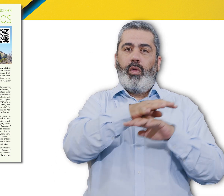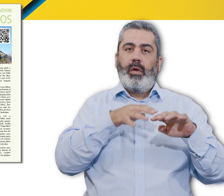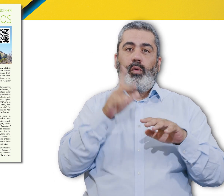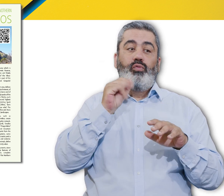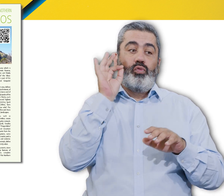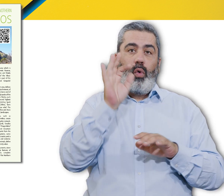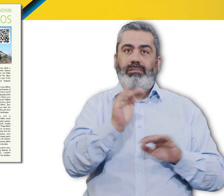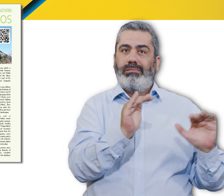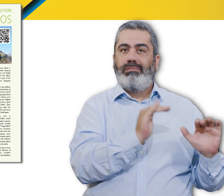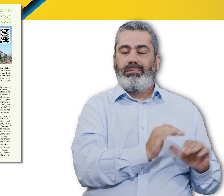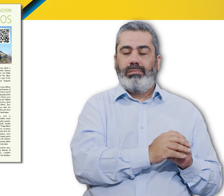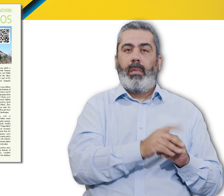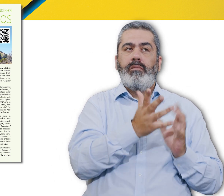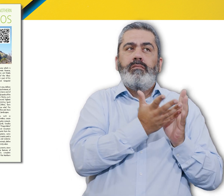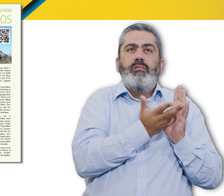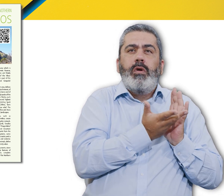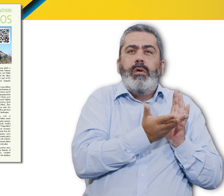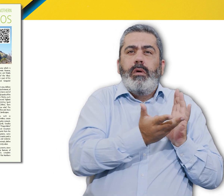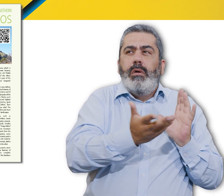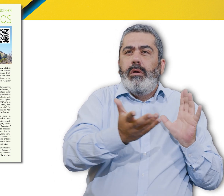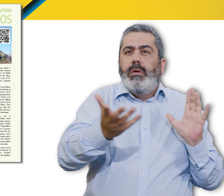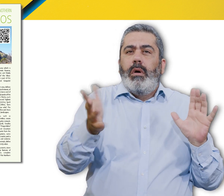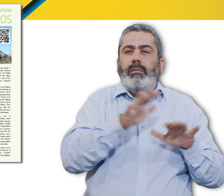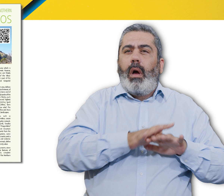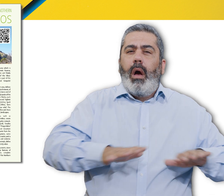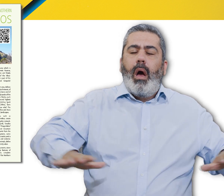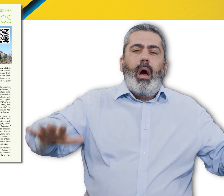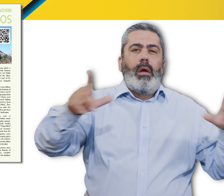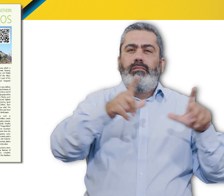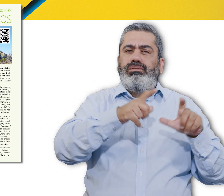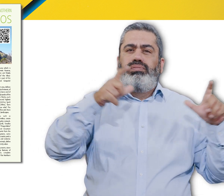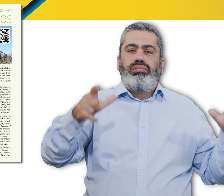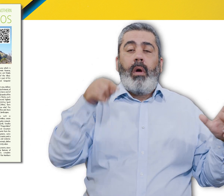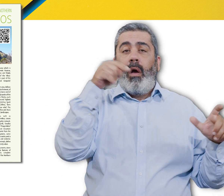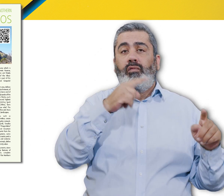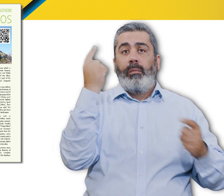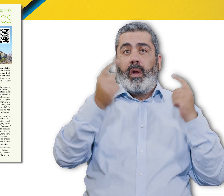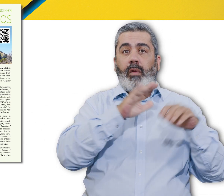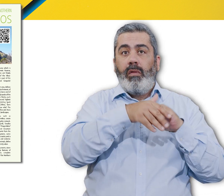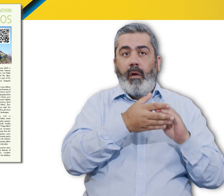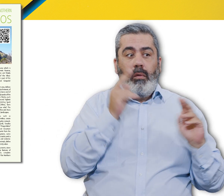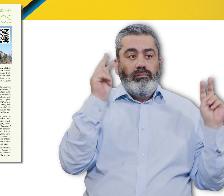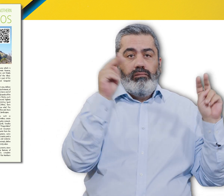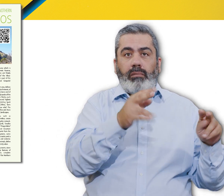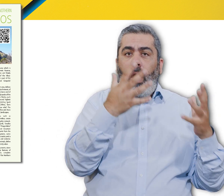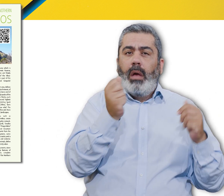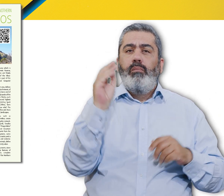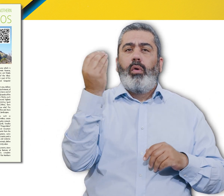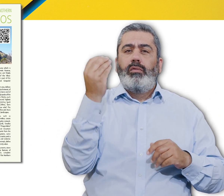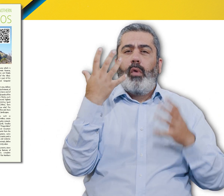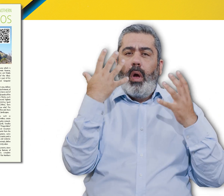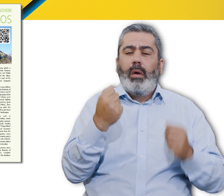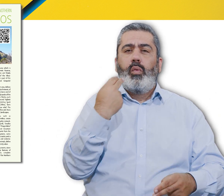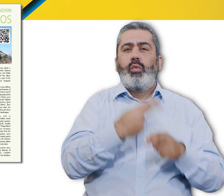11 wildlife refuges, and finally an important part of the Vicusaras GPEC, which is part of the European and Global Parks